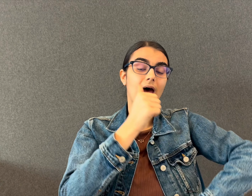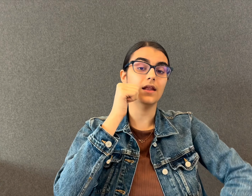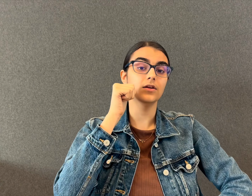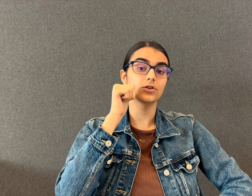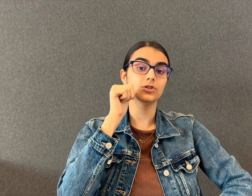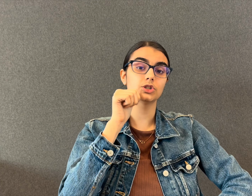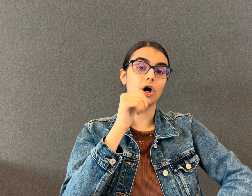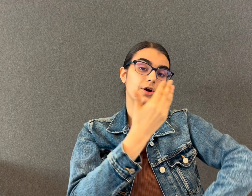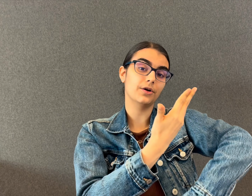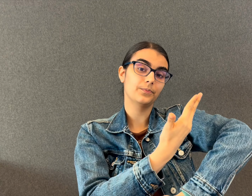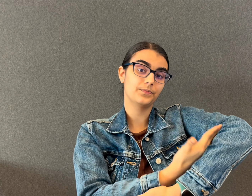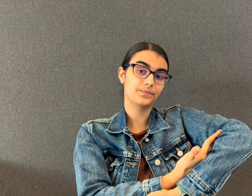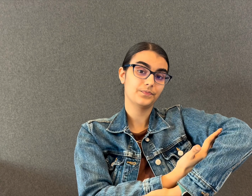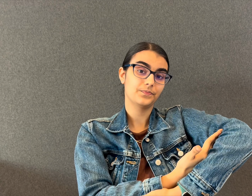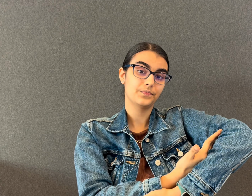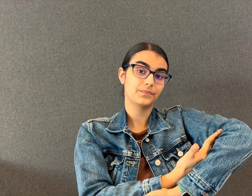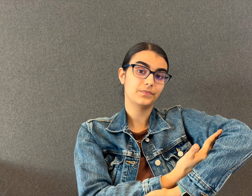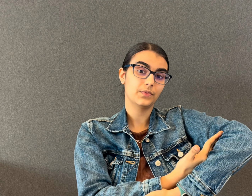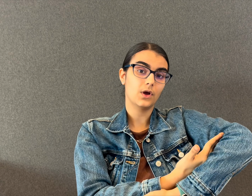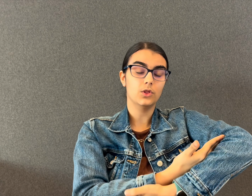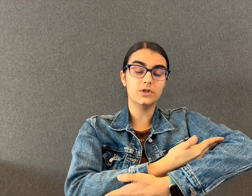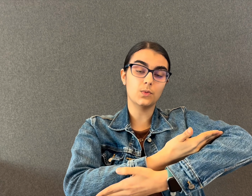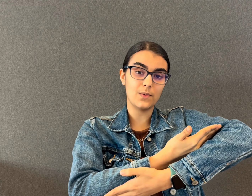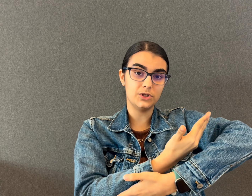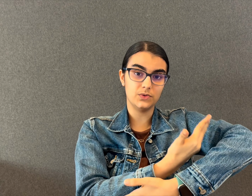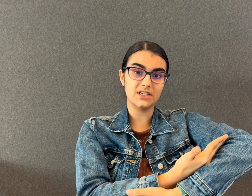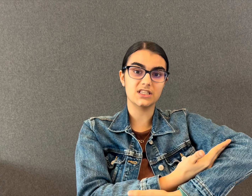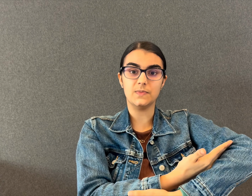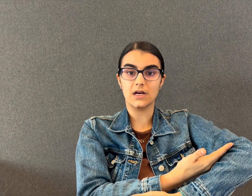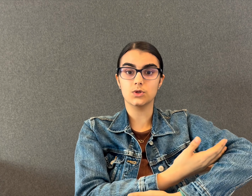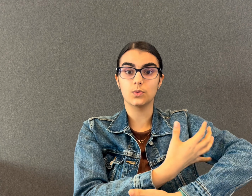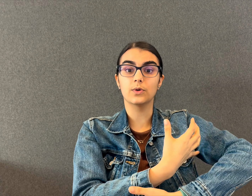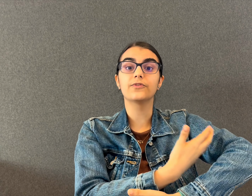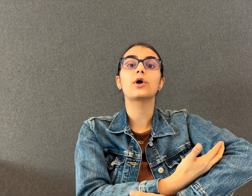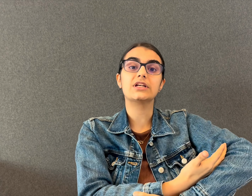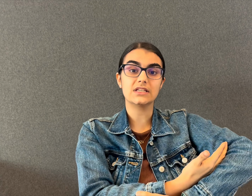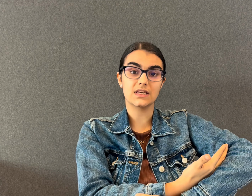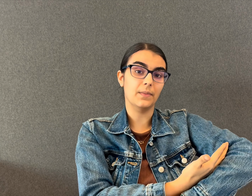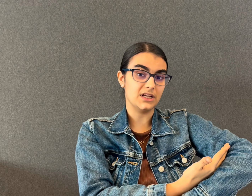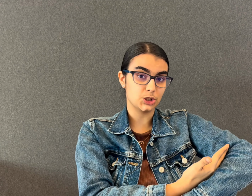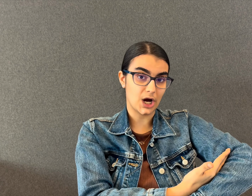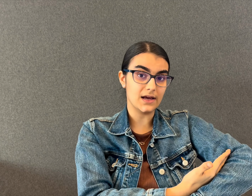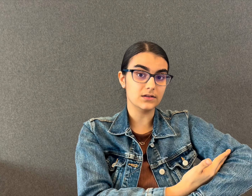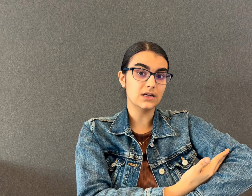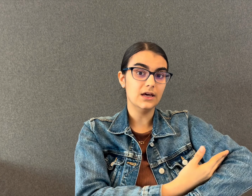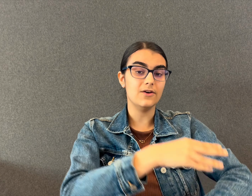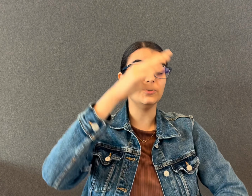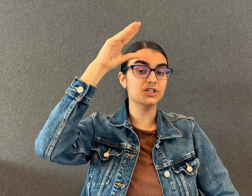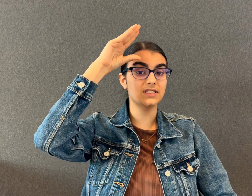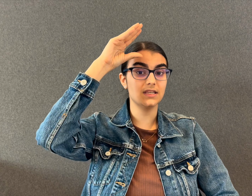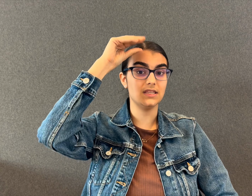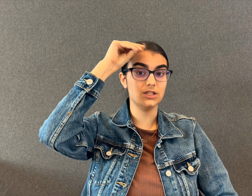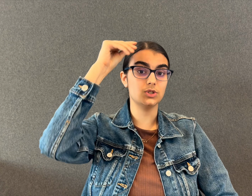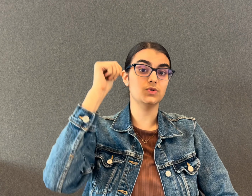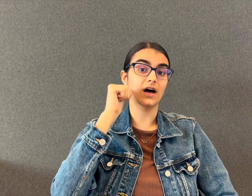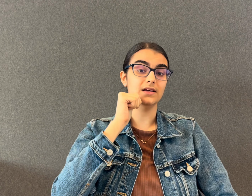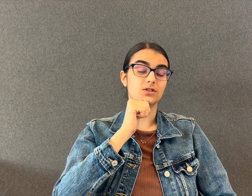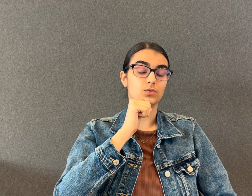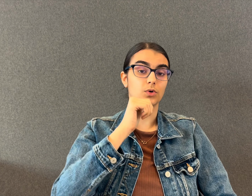and daughter. The reason why we do this is because we're referring to somebody's child. If we just did these two signs, we're